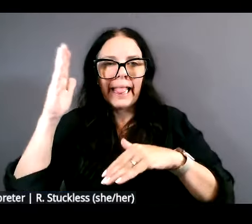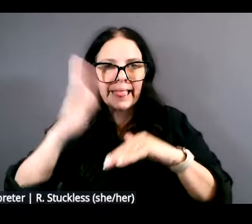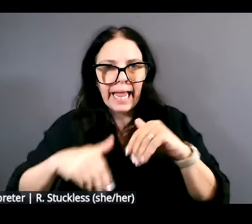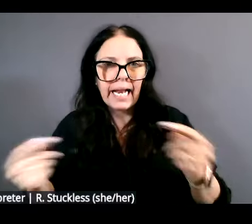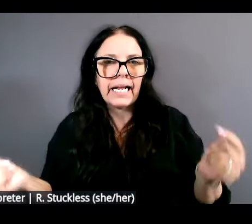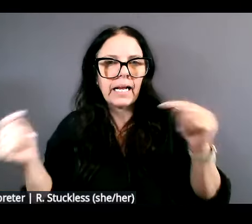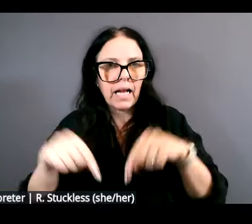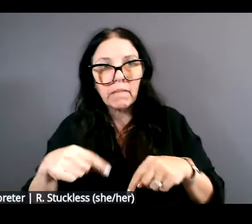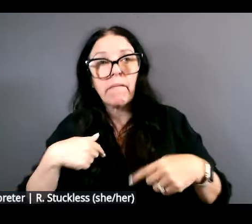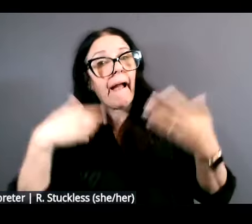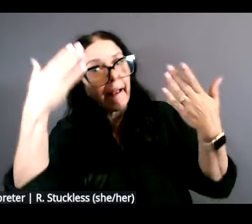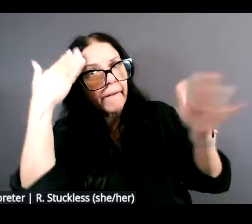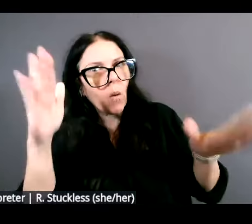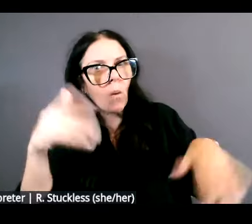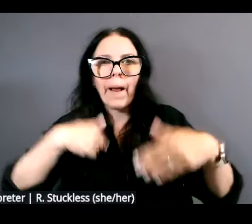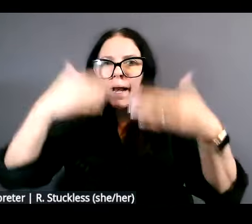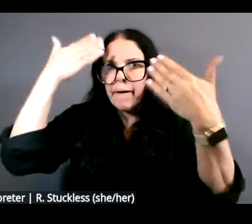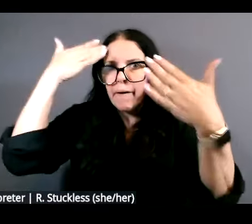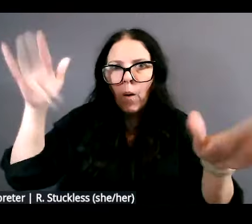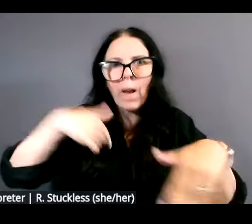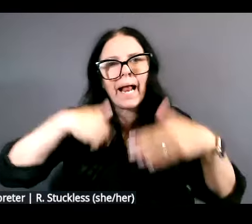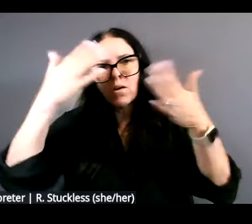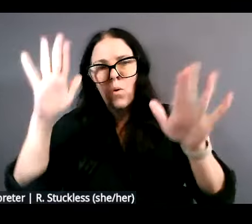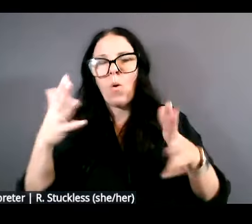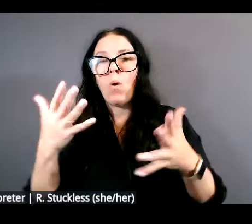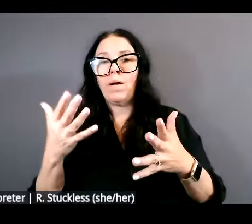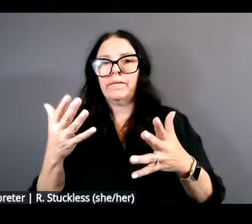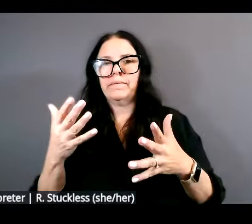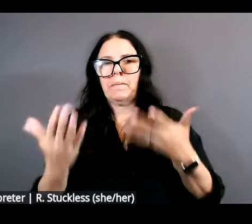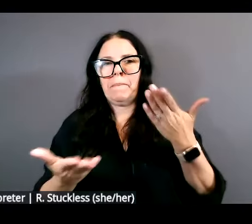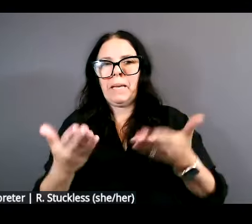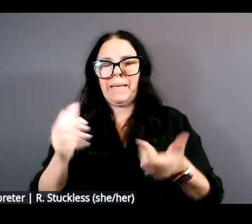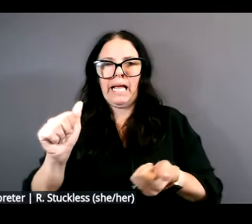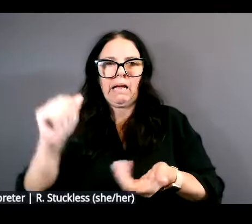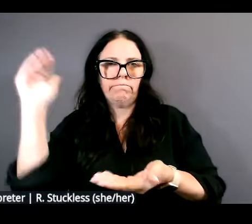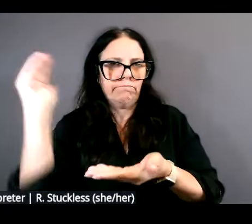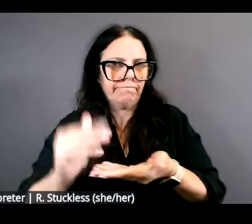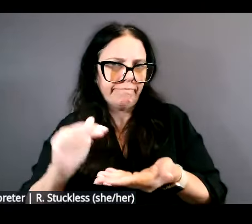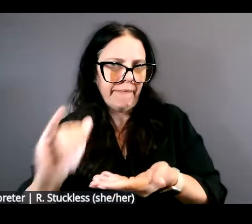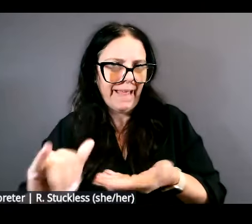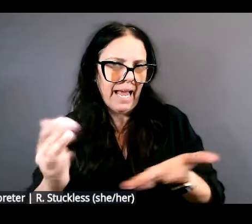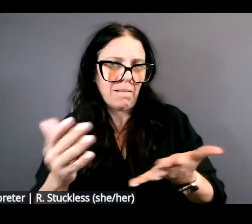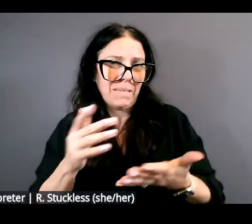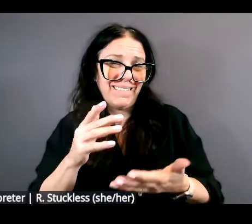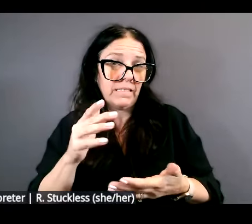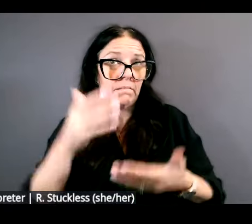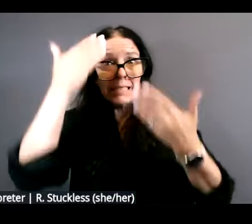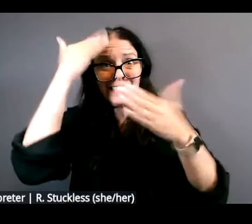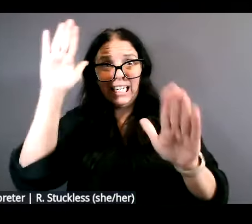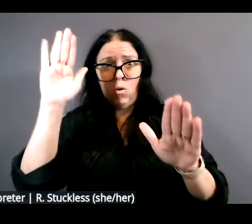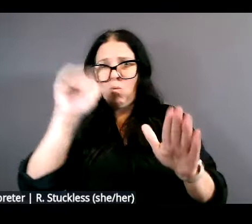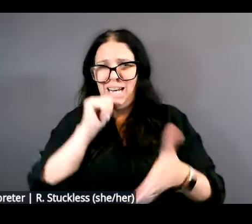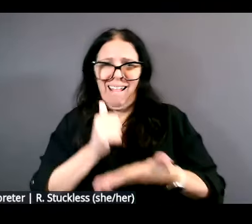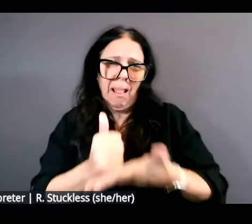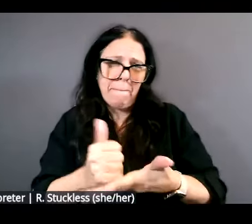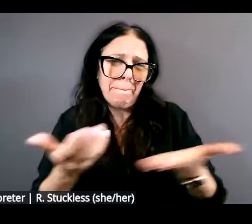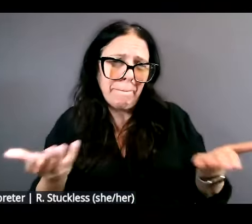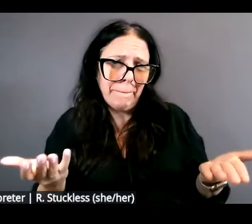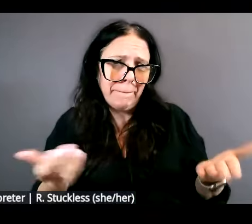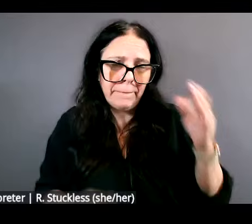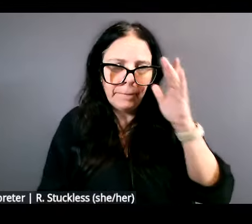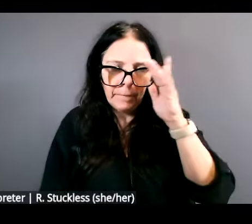wasn't aware of this, I wasn't aware of that. We can kind of maybe limit that as much as possible, because that doesn't serve anybody any good. So